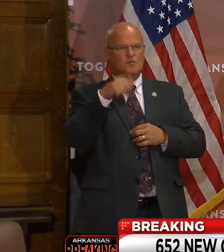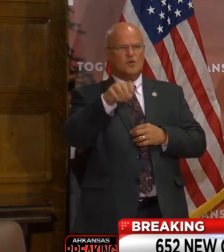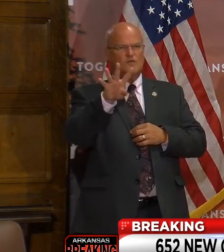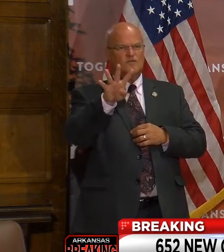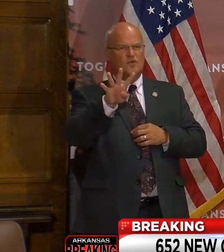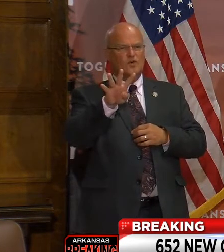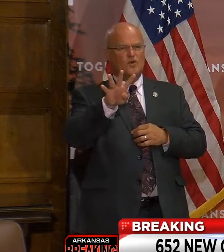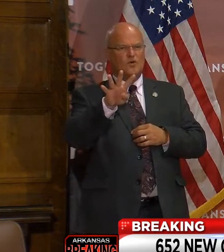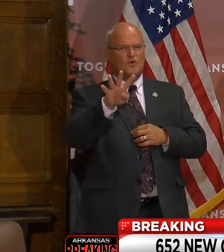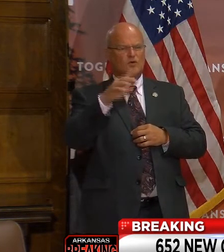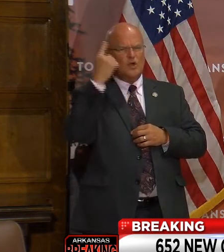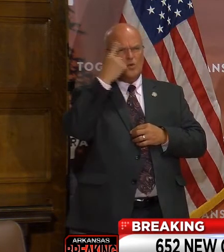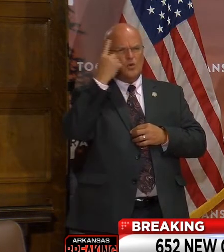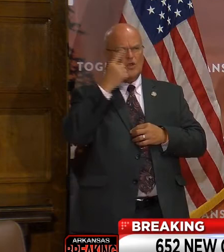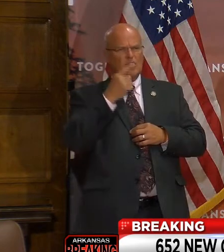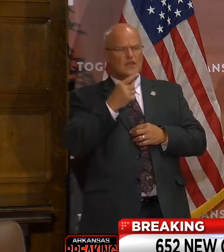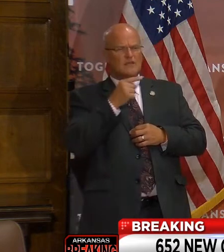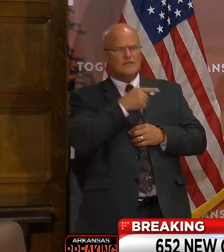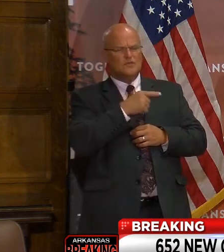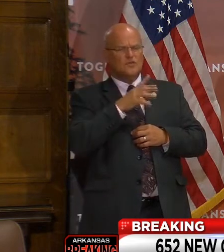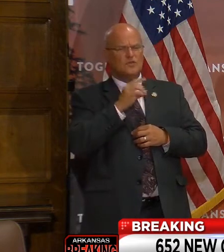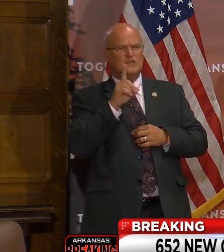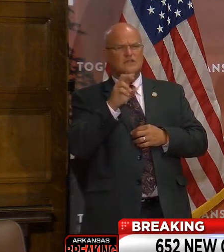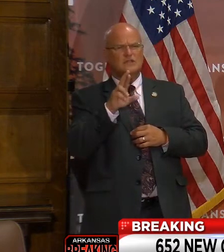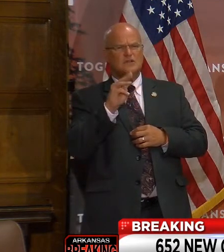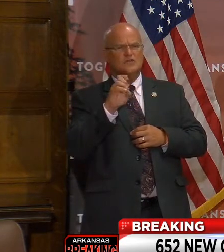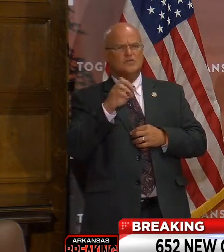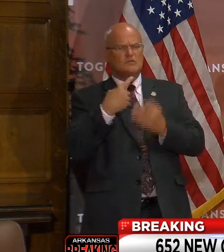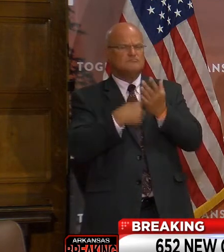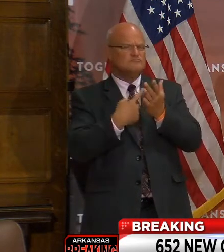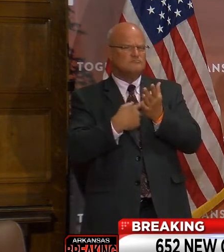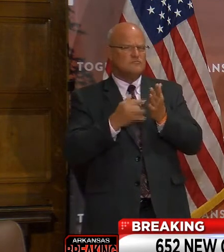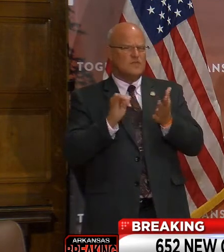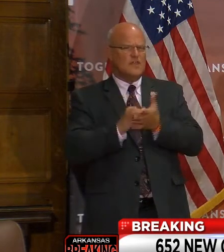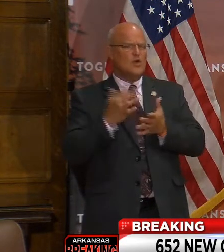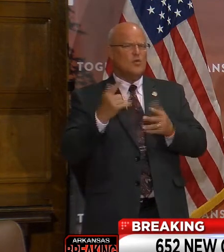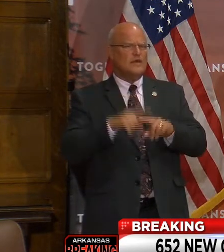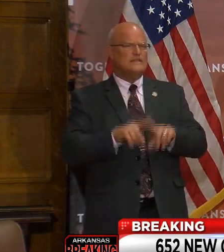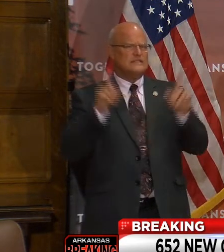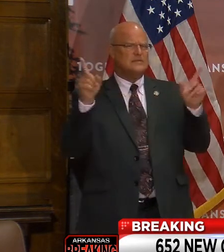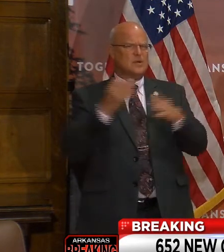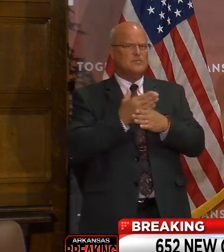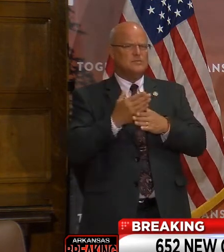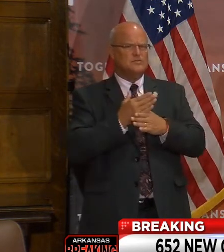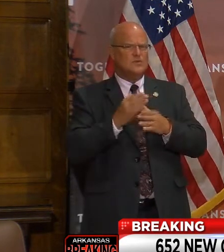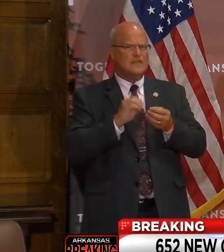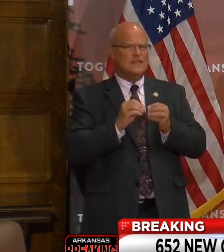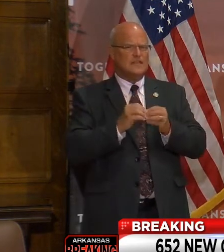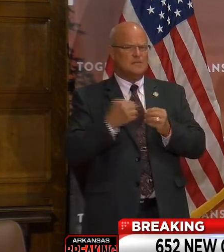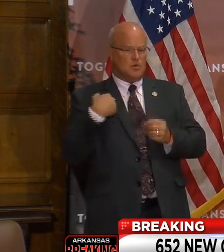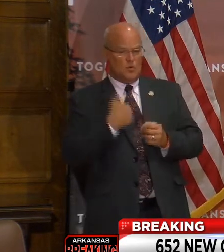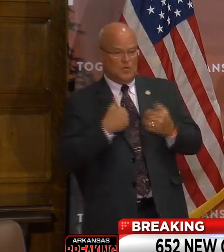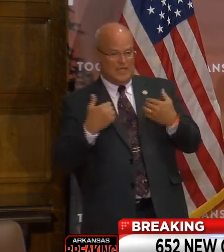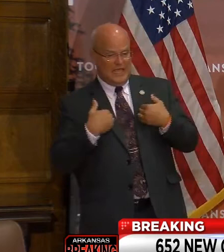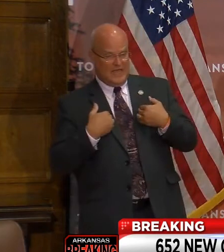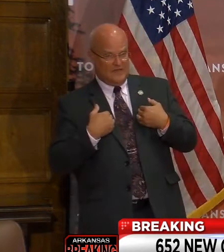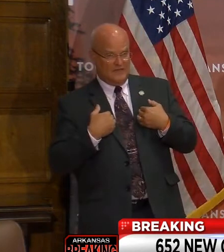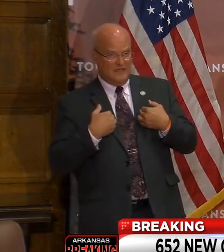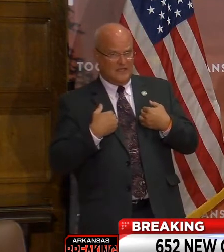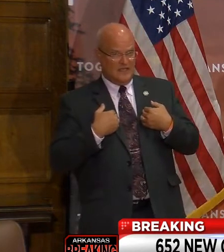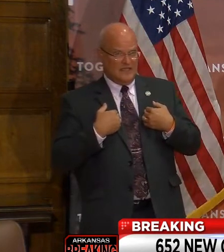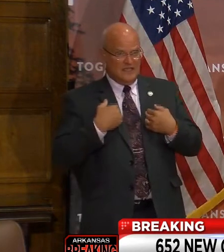12.4. So I wondered if you and Dr. Romero discussed that, why there's a discrepancy between the number we have,